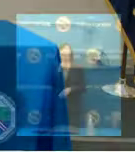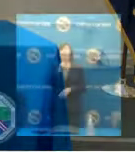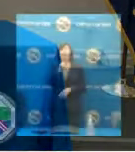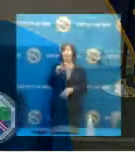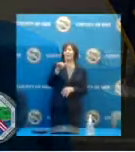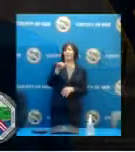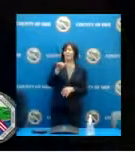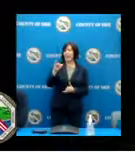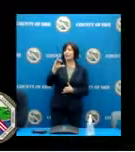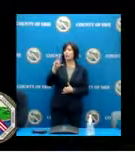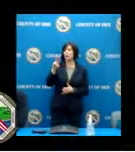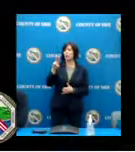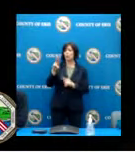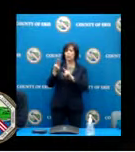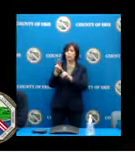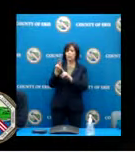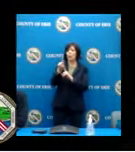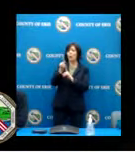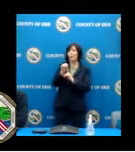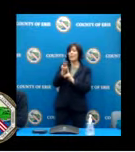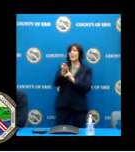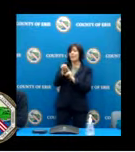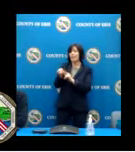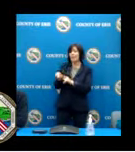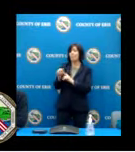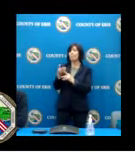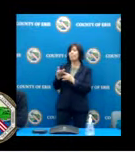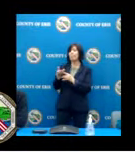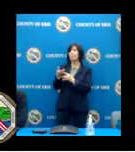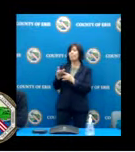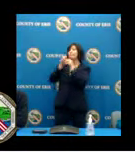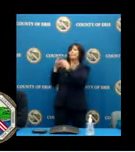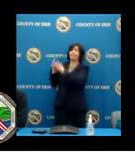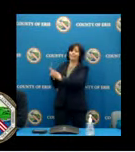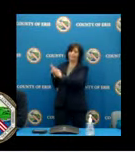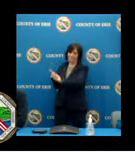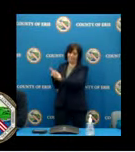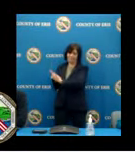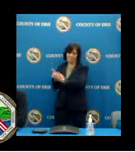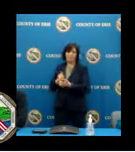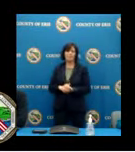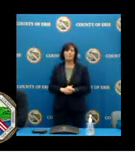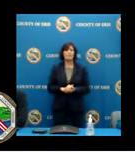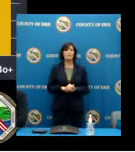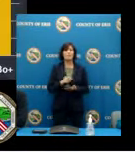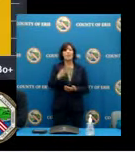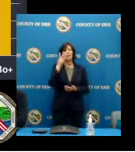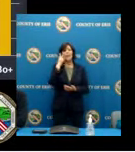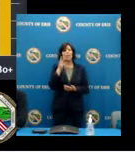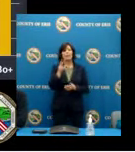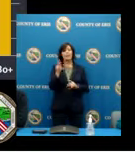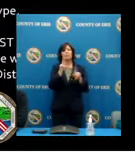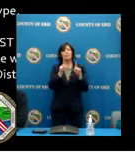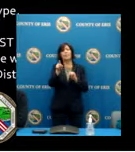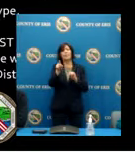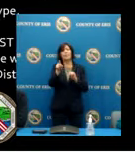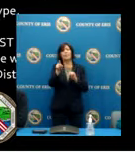and 106 of those have an airway assist. I'll just jump up ahead here first to look at the hospitalization